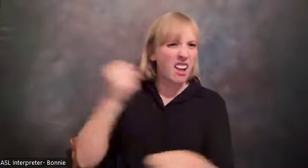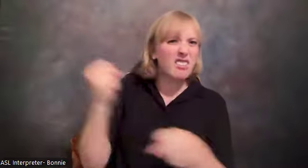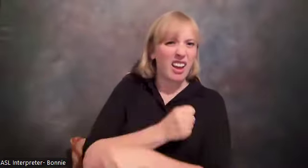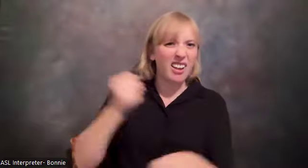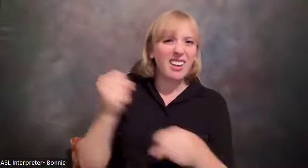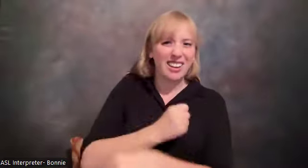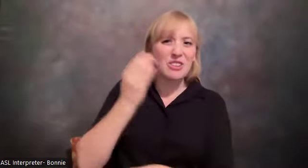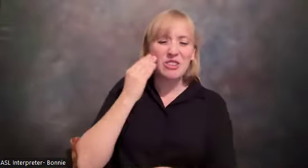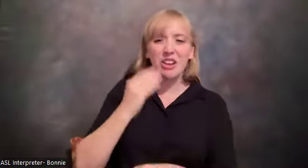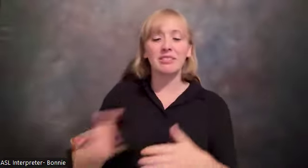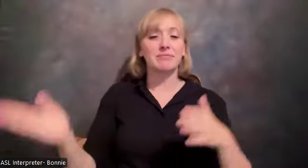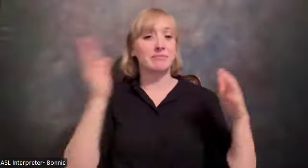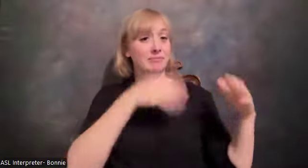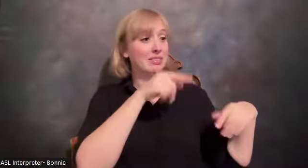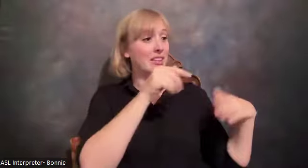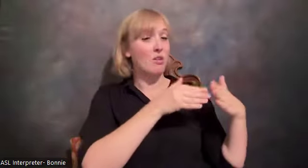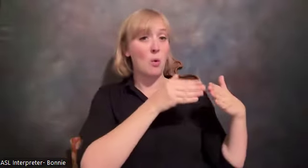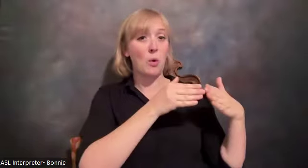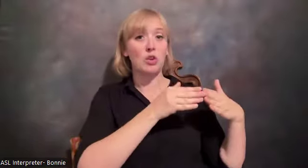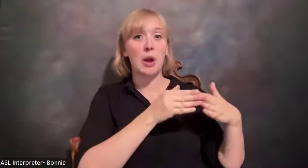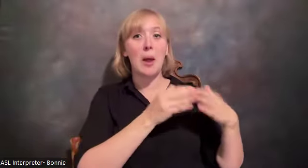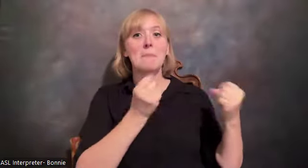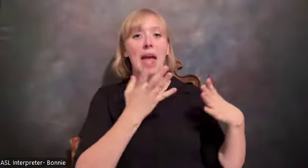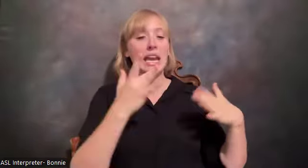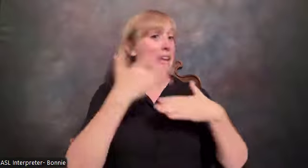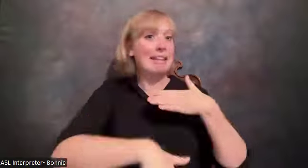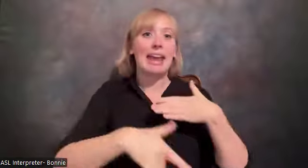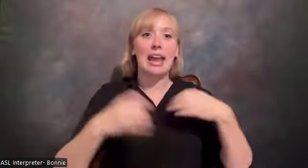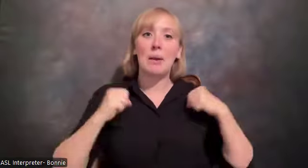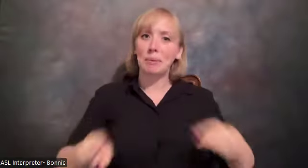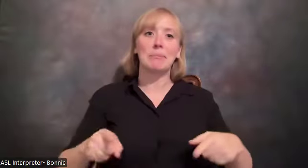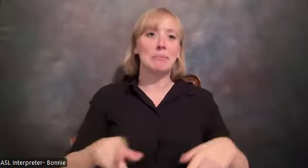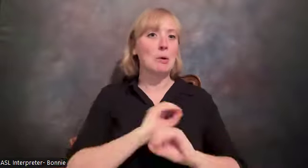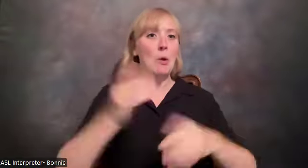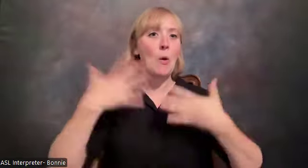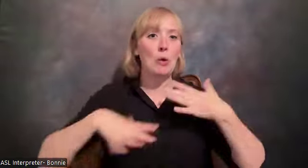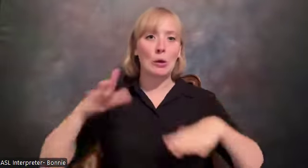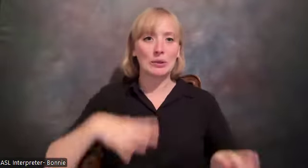right? Over in this corner, a bunch of us would be naked.